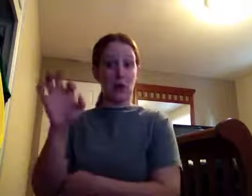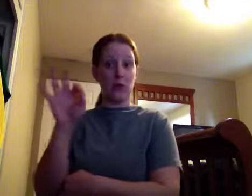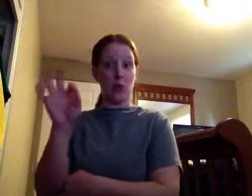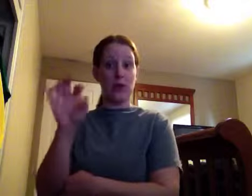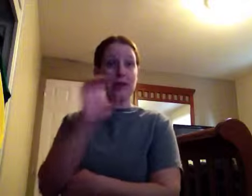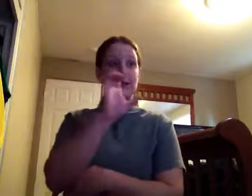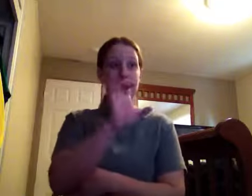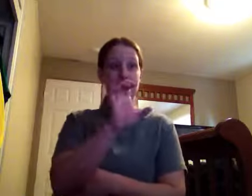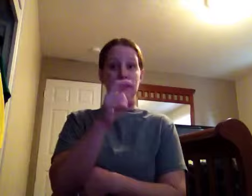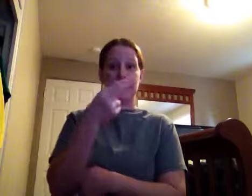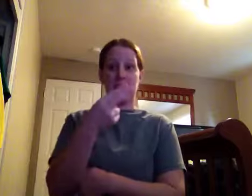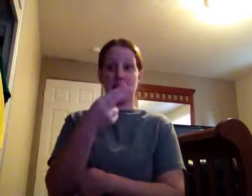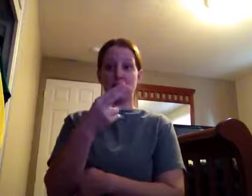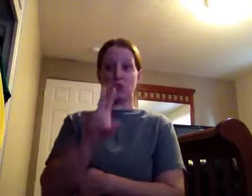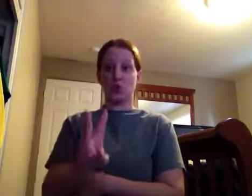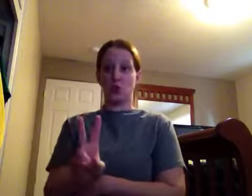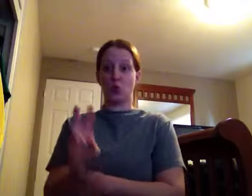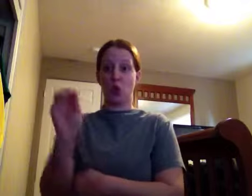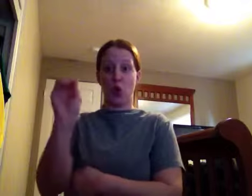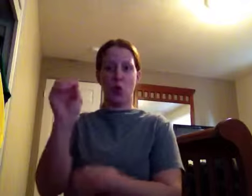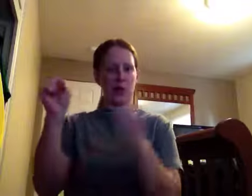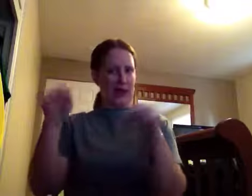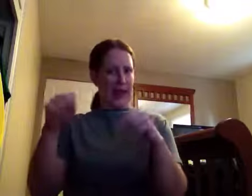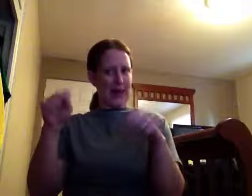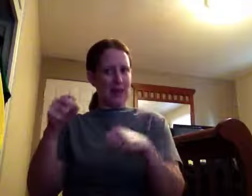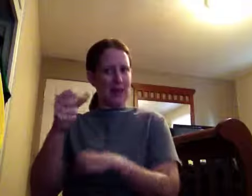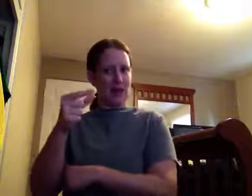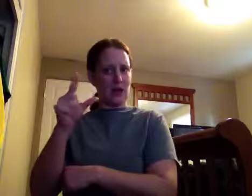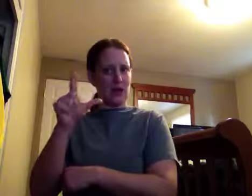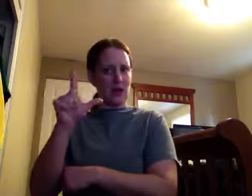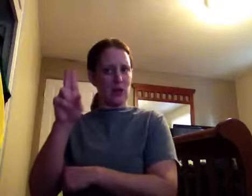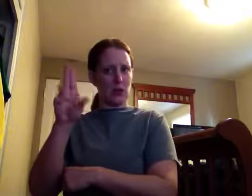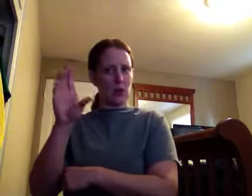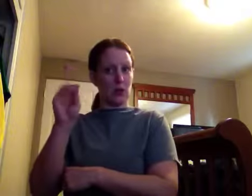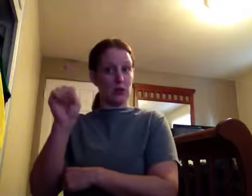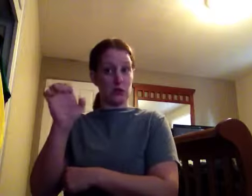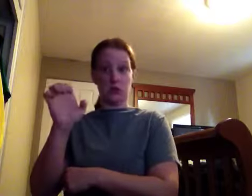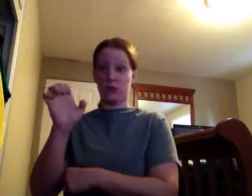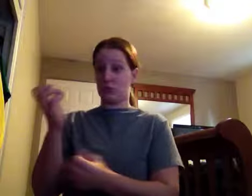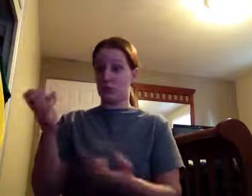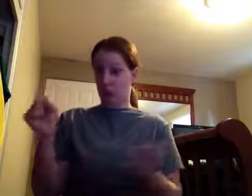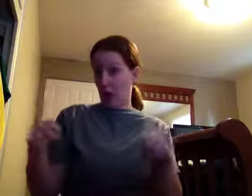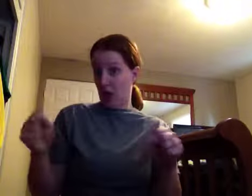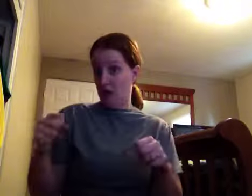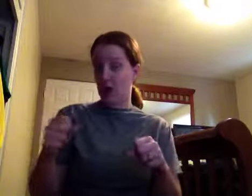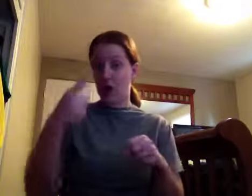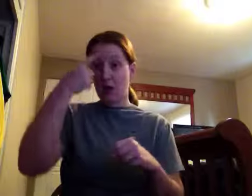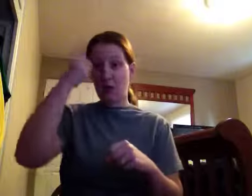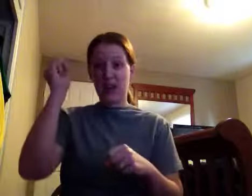could it be glucose? Sure it could. Why? Because if you multiply this by